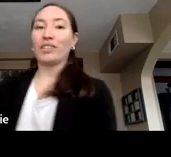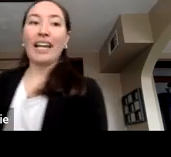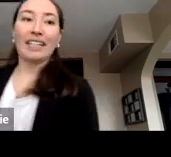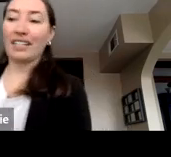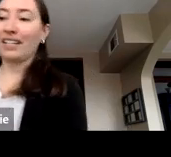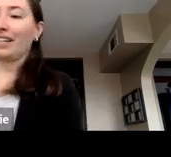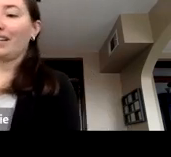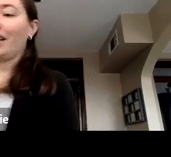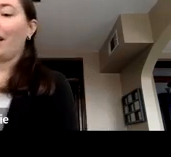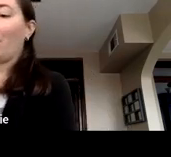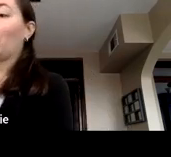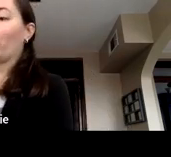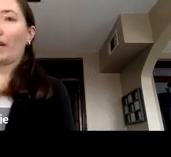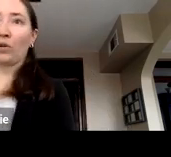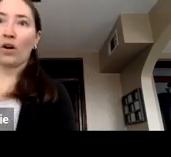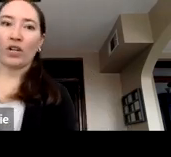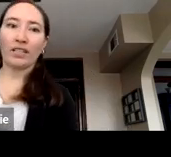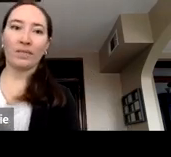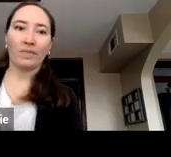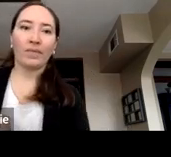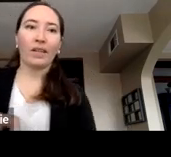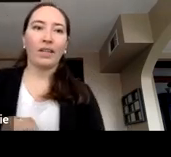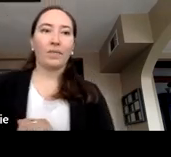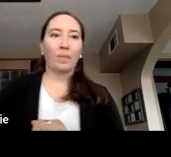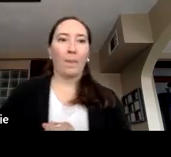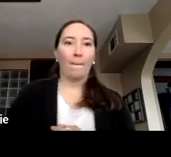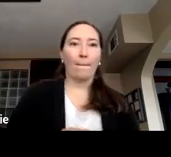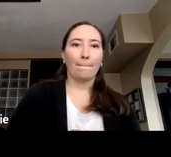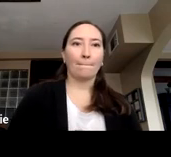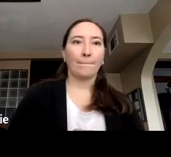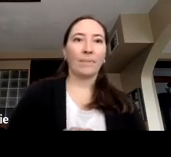actually create a survey in Qualtrics.